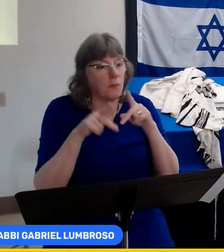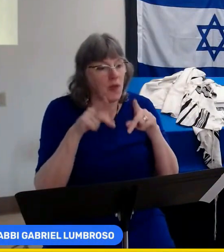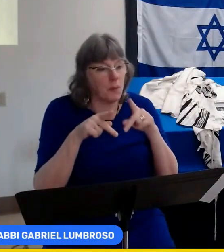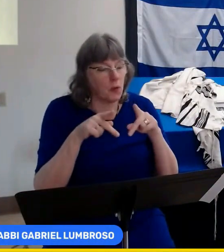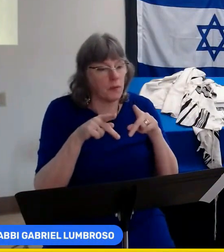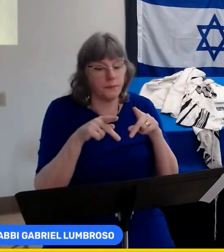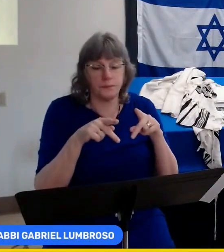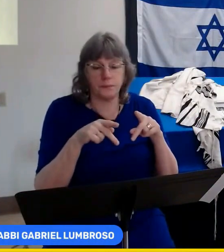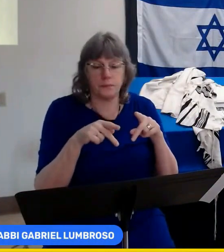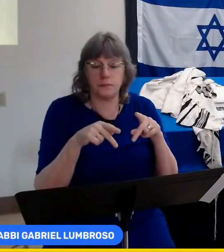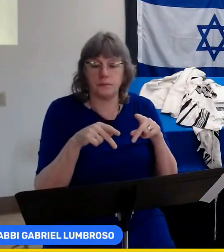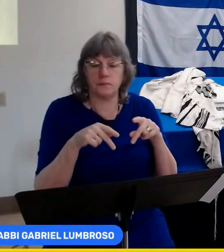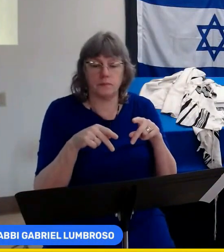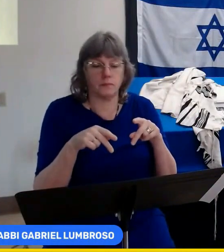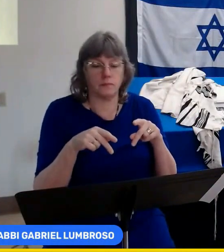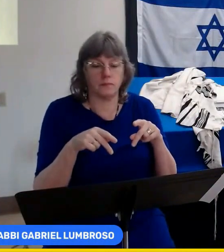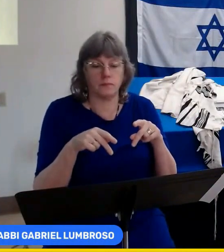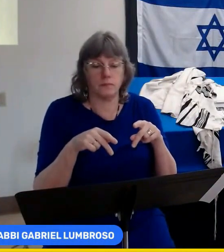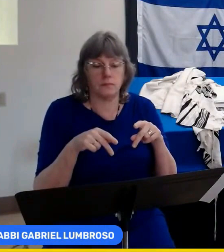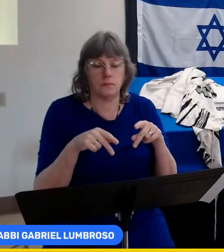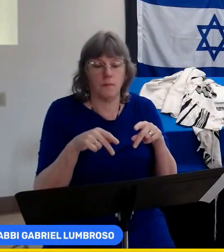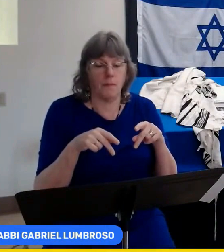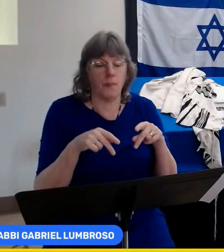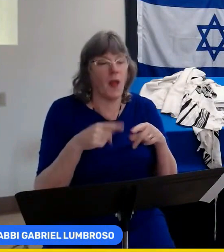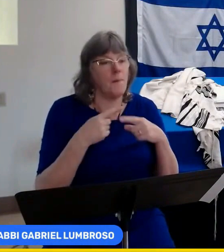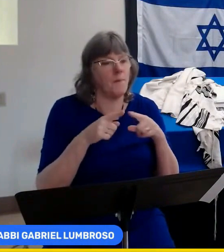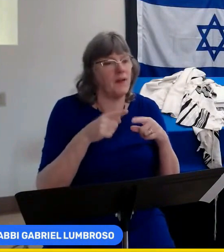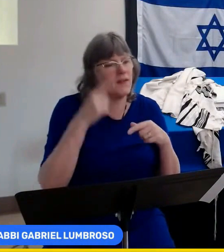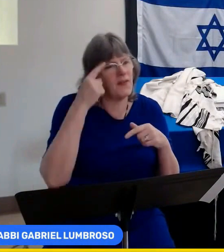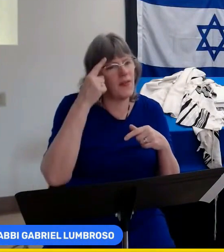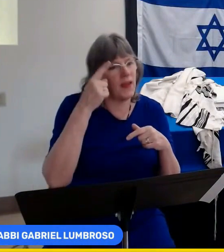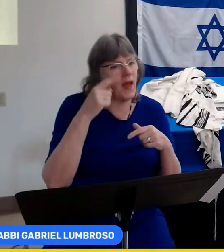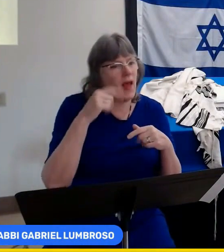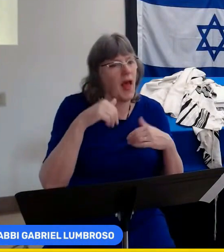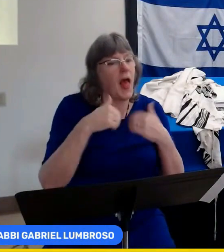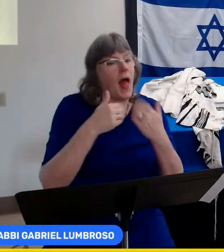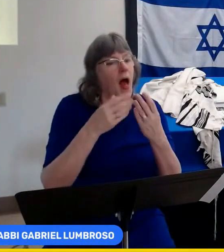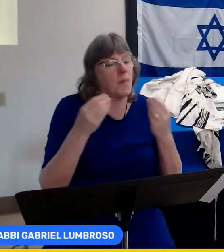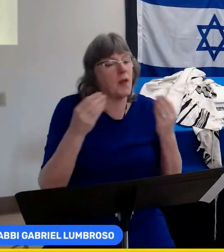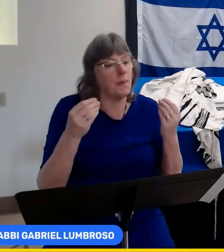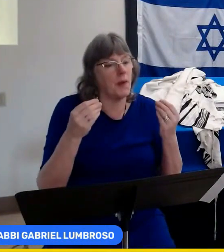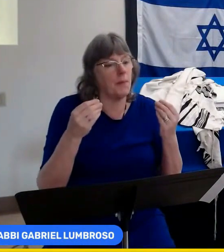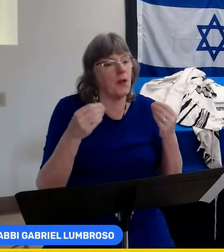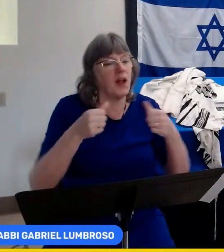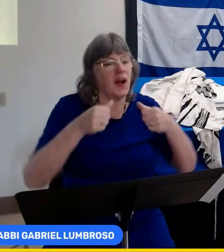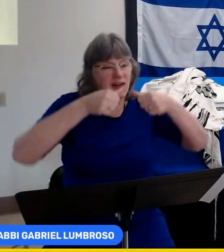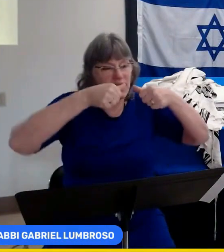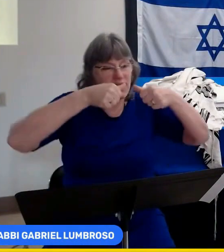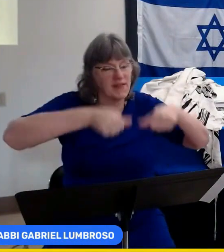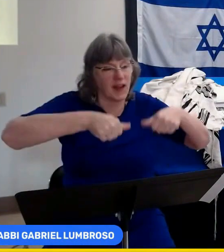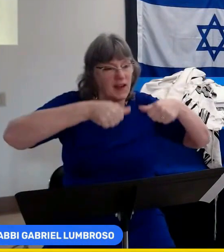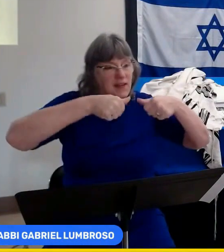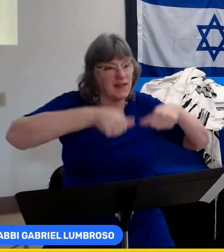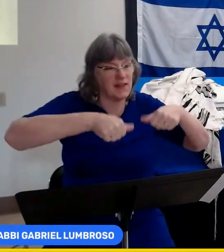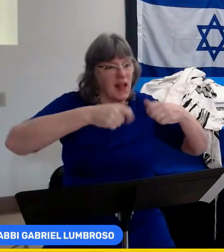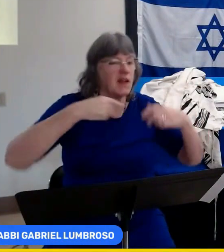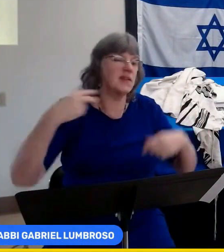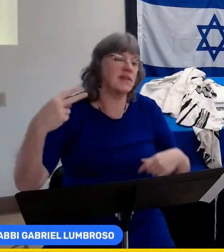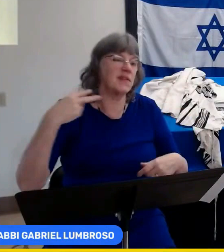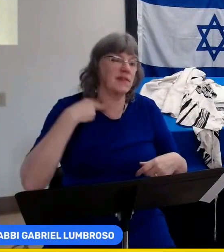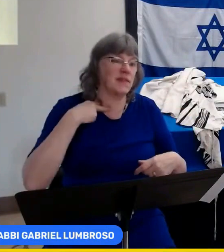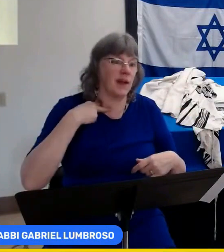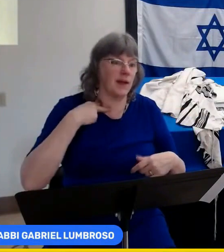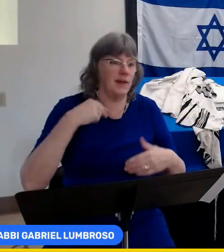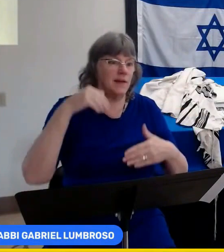or even are stuck in the desert because we don't skip grades. We